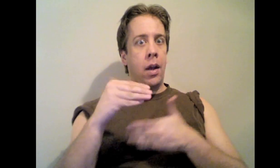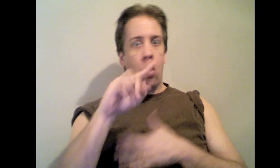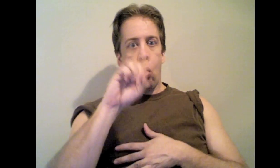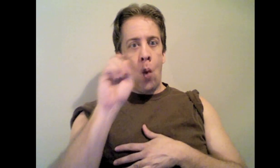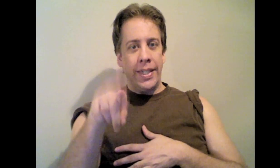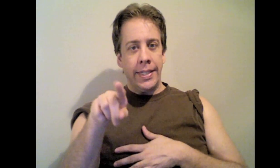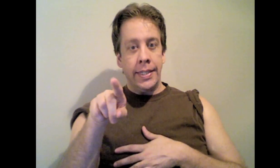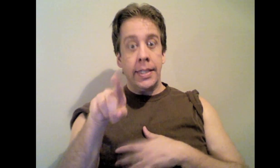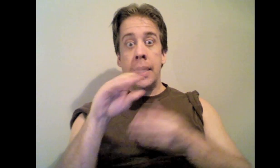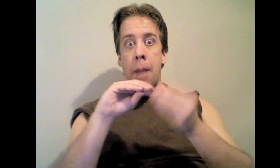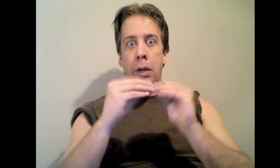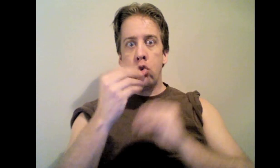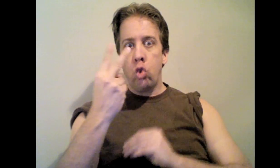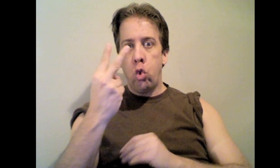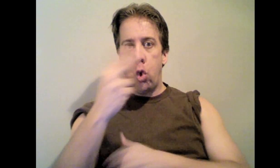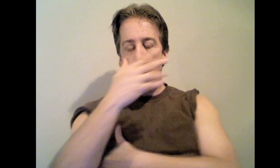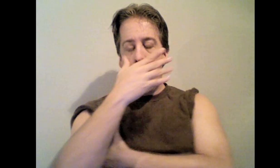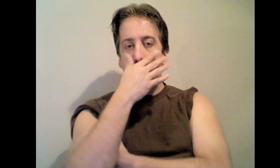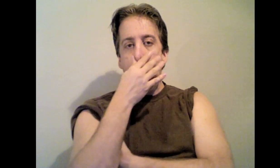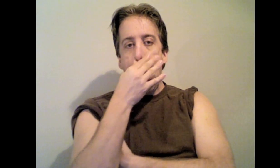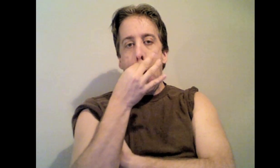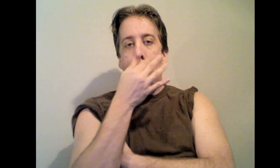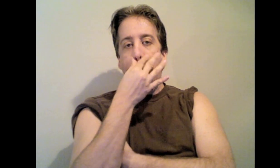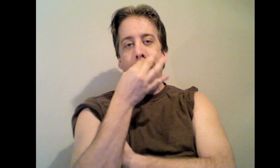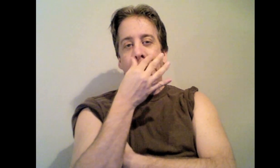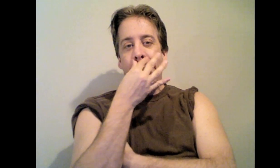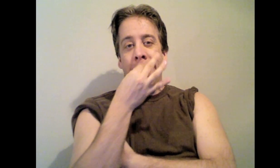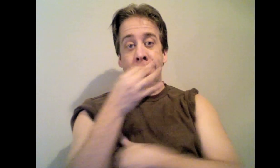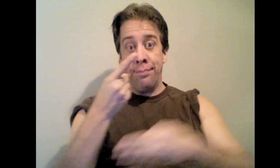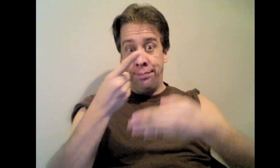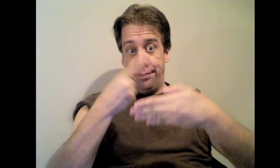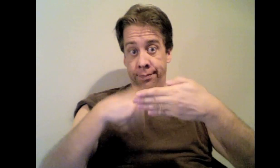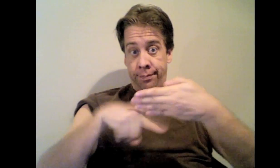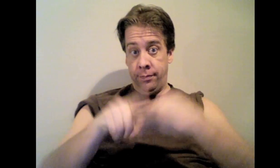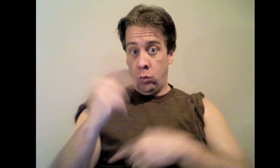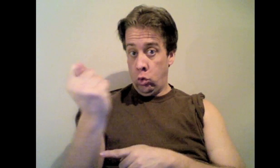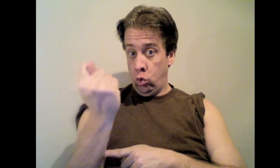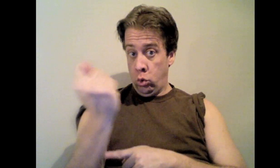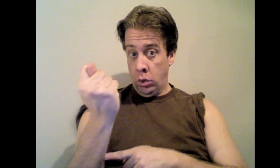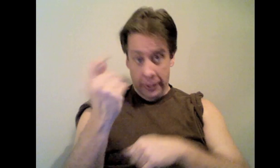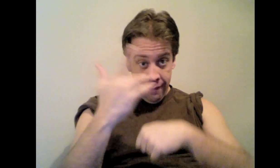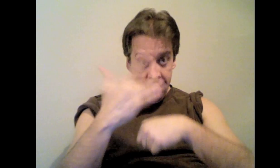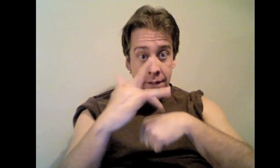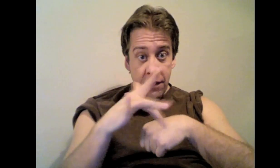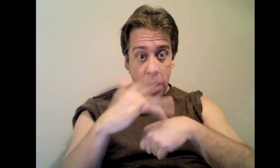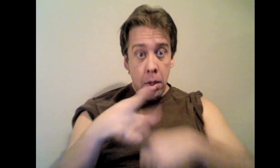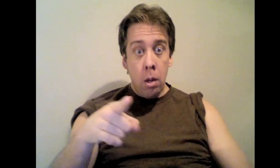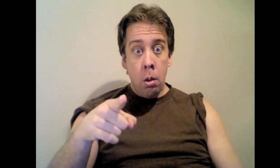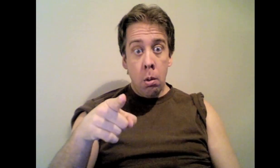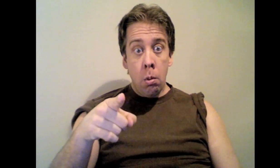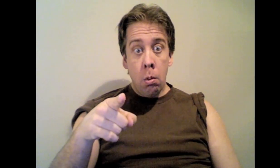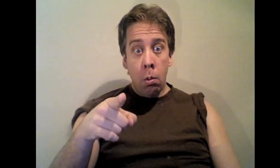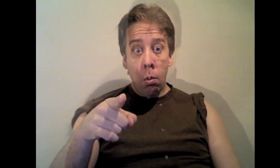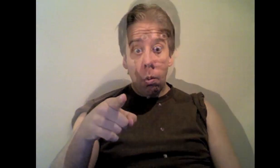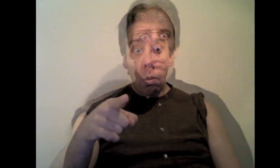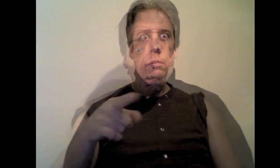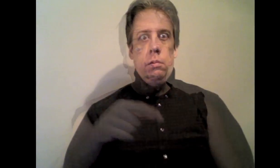Okay. Next question. Number 2. Are you available next Tuesday?